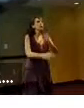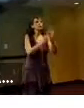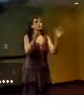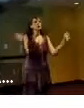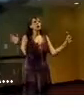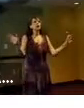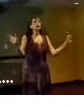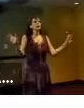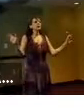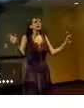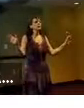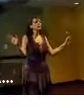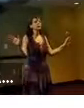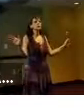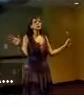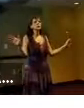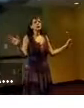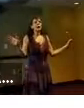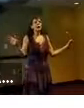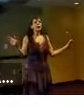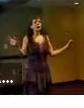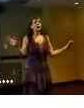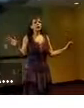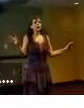Why do we have to redefine accessibility?